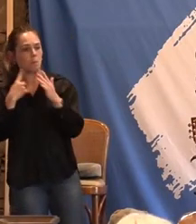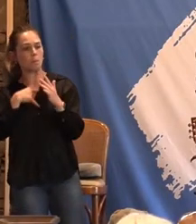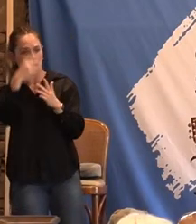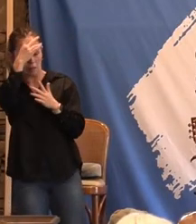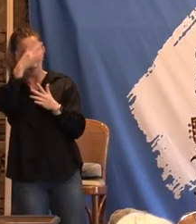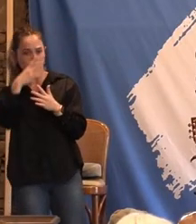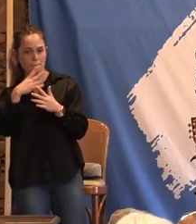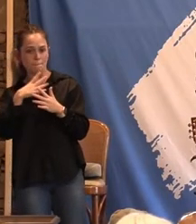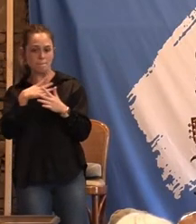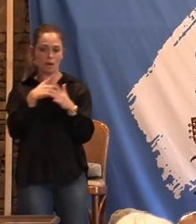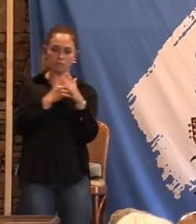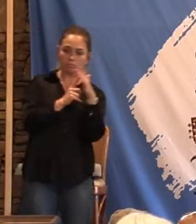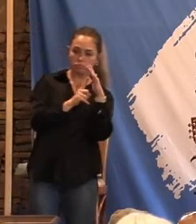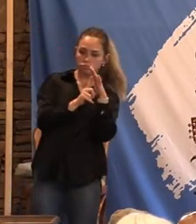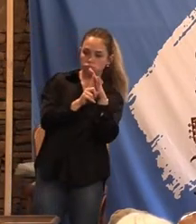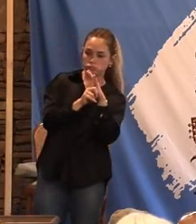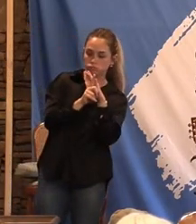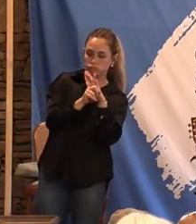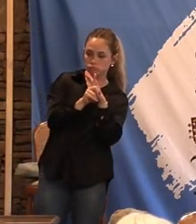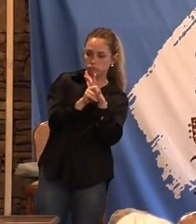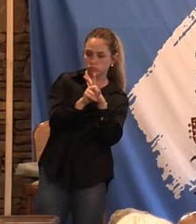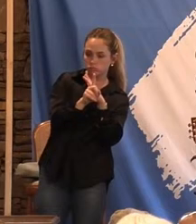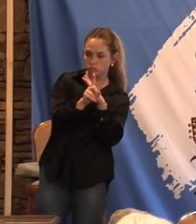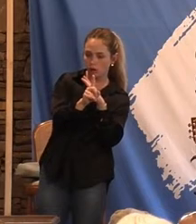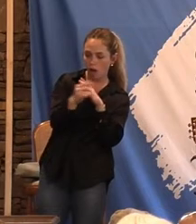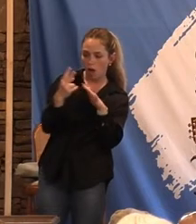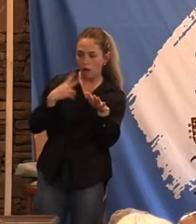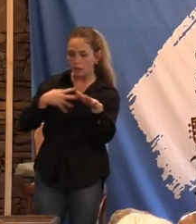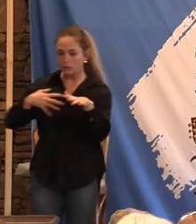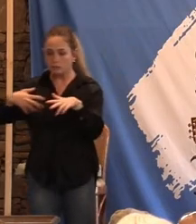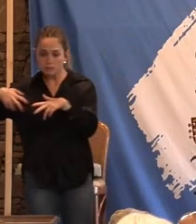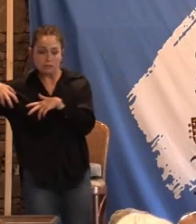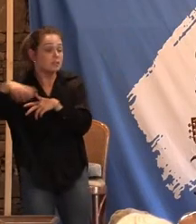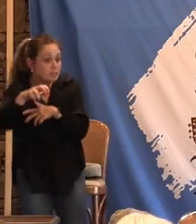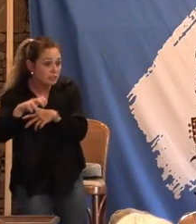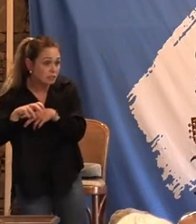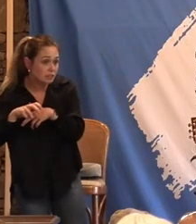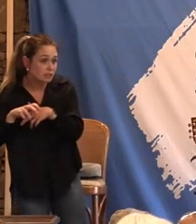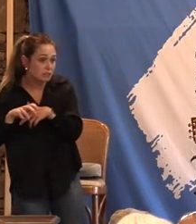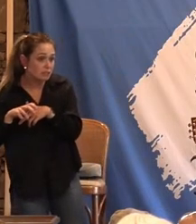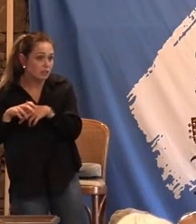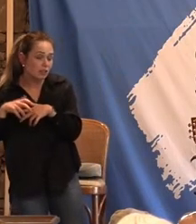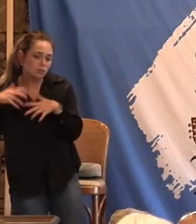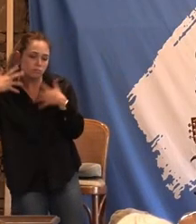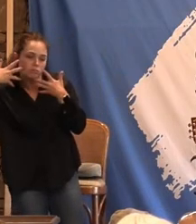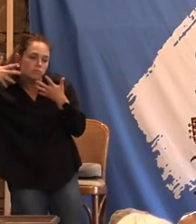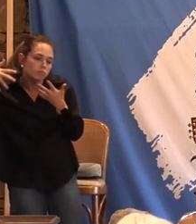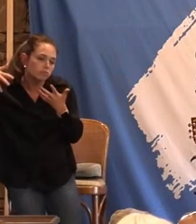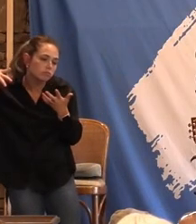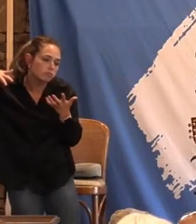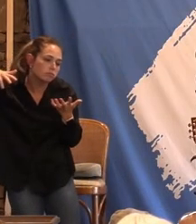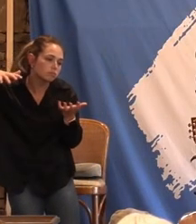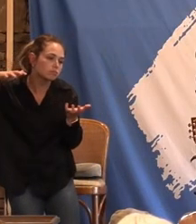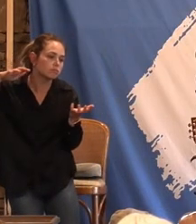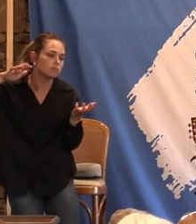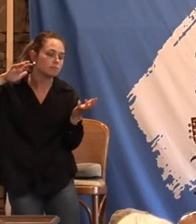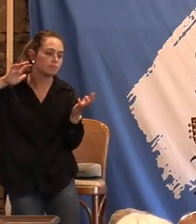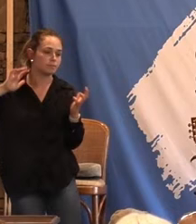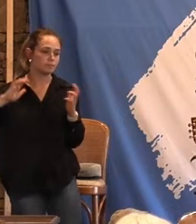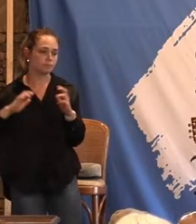by, Tiger jumped out from behind the tree and he says, he growled.